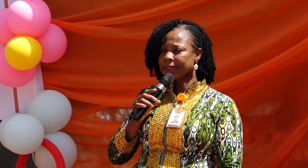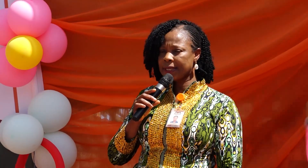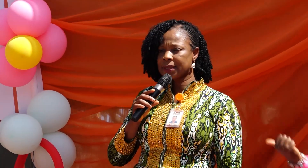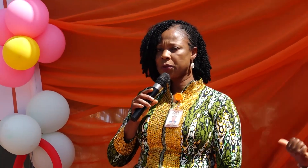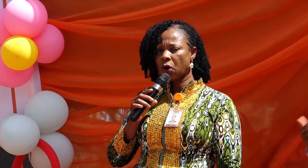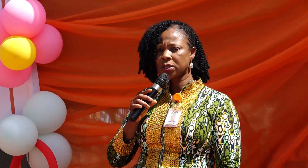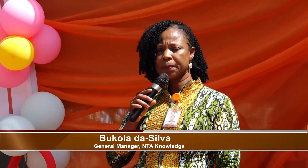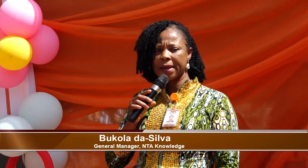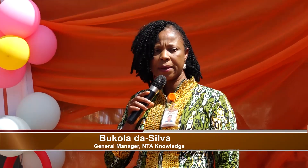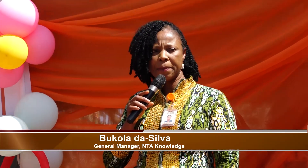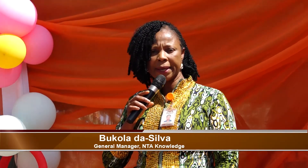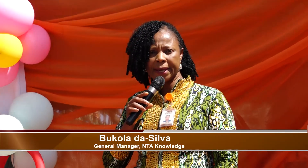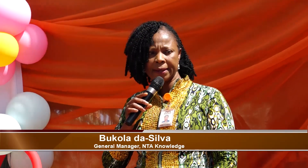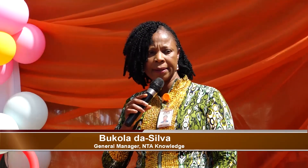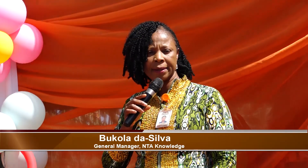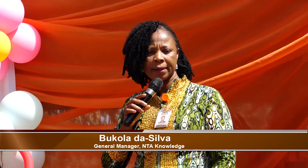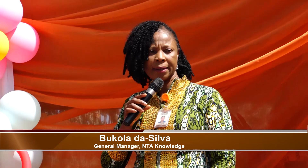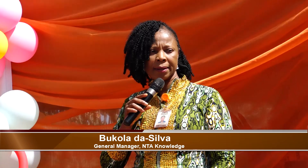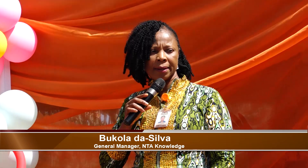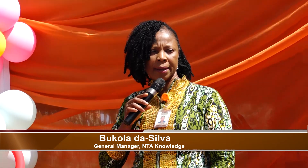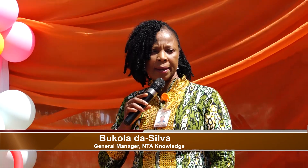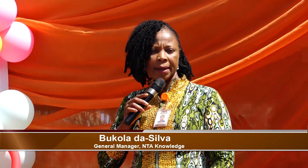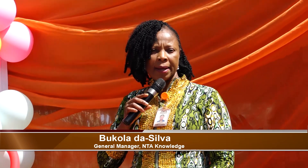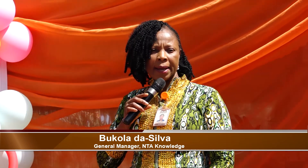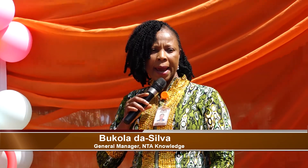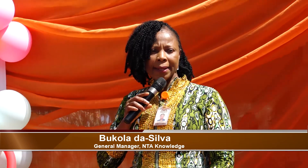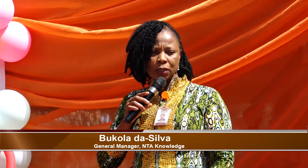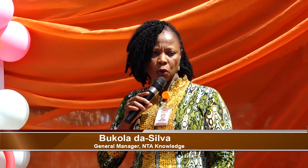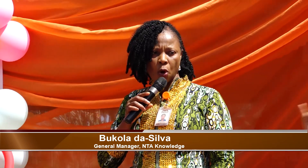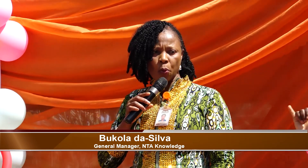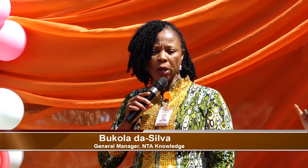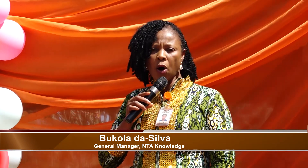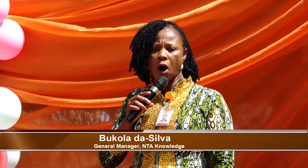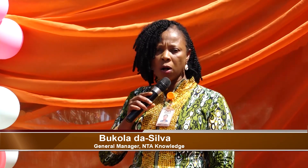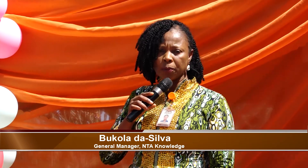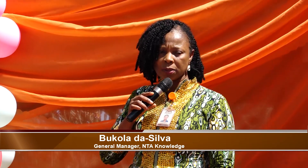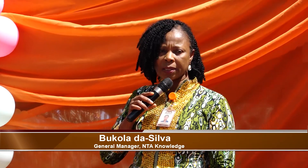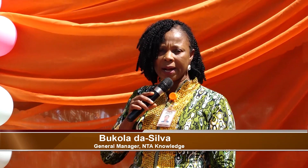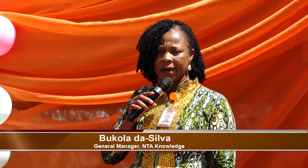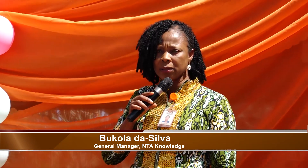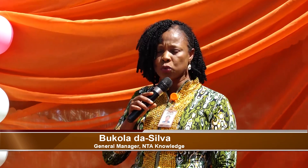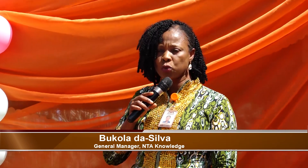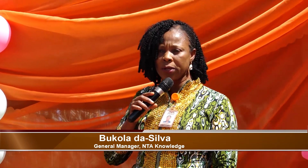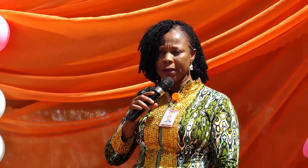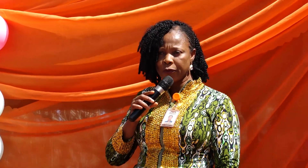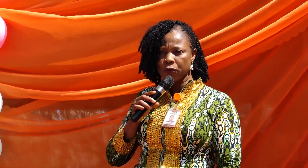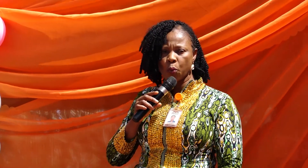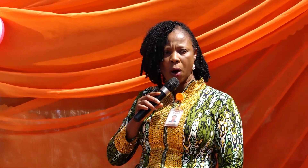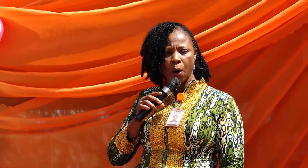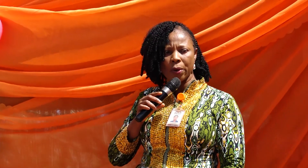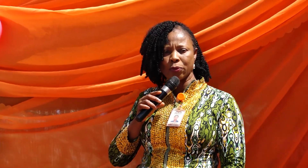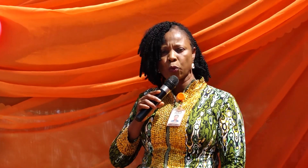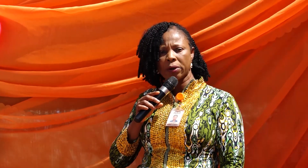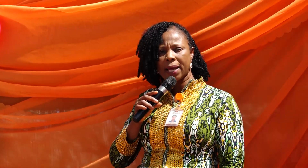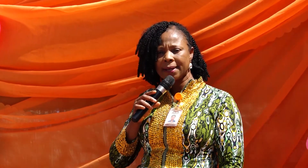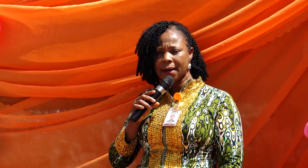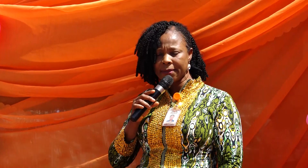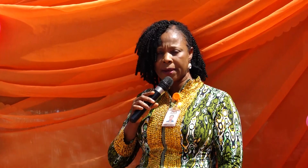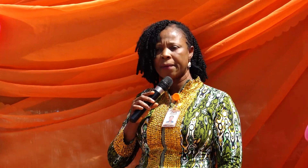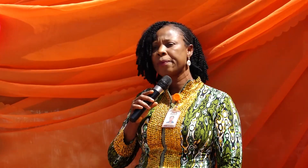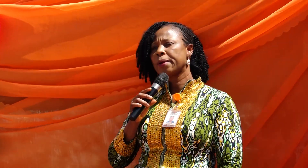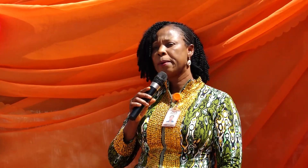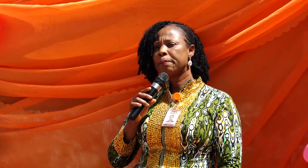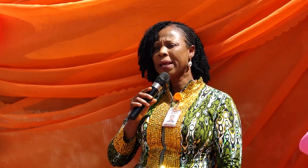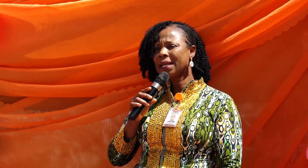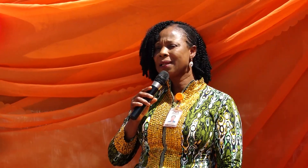other, it is not by their making. And so we all must learn to live well with one